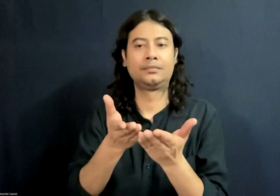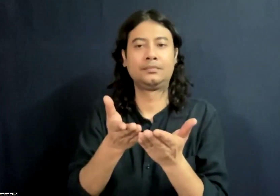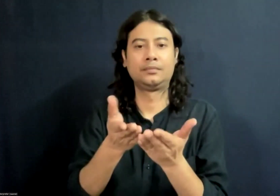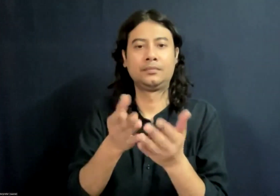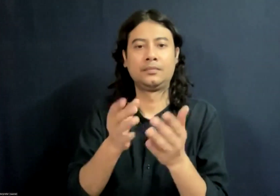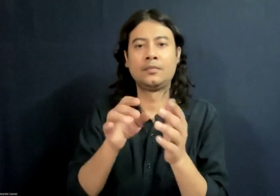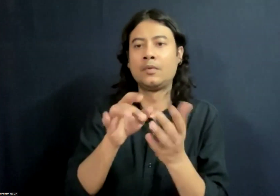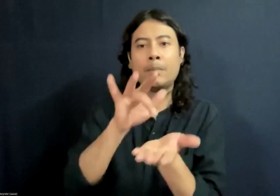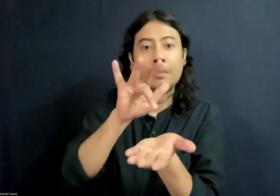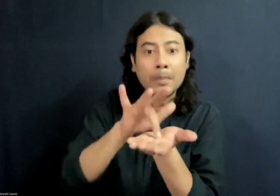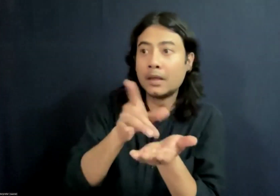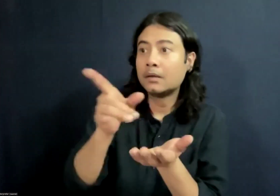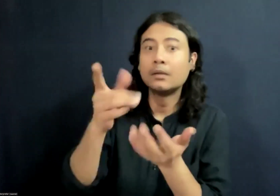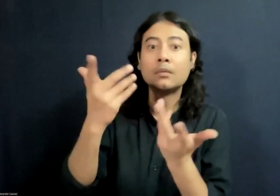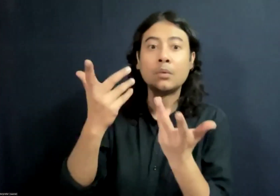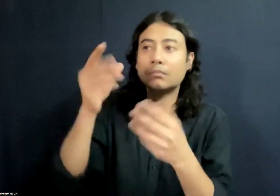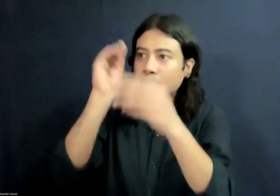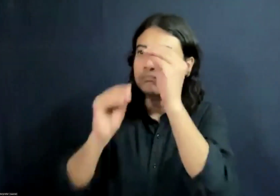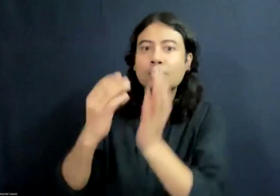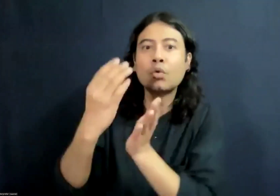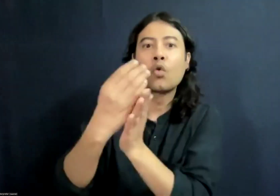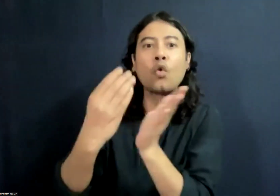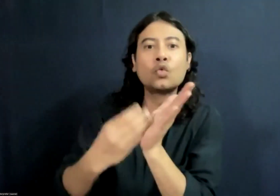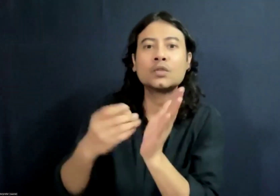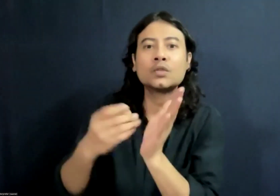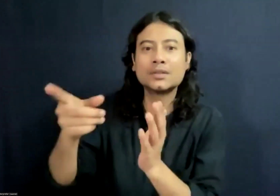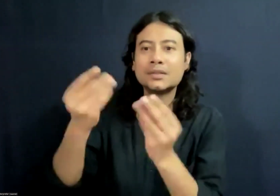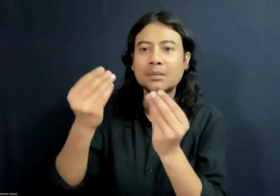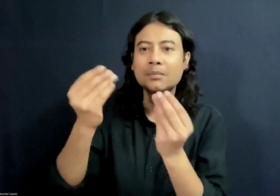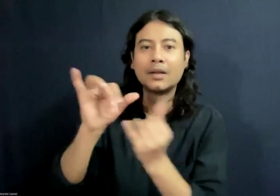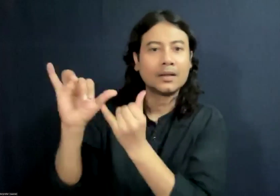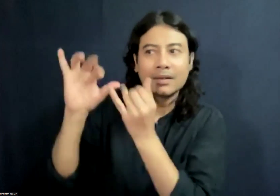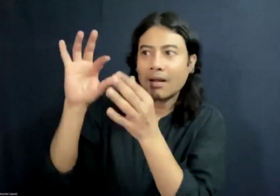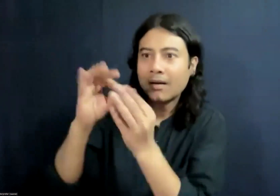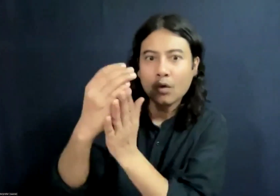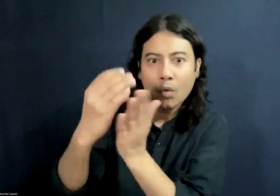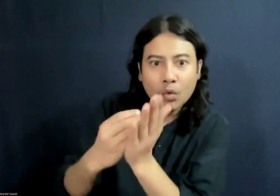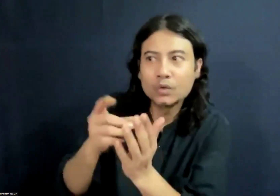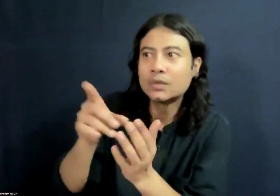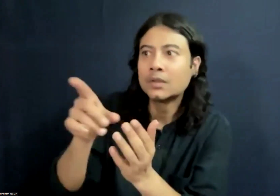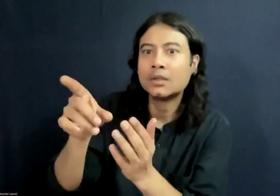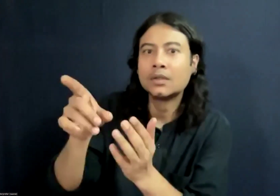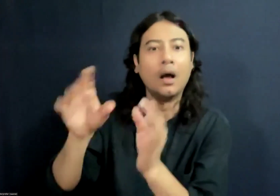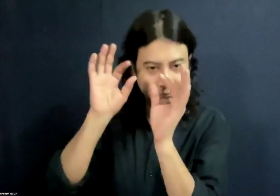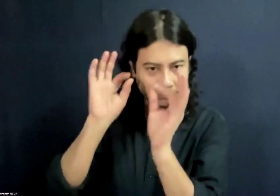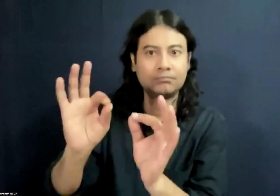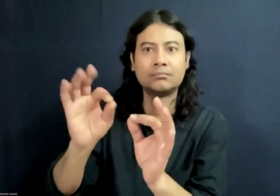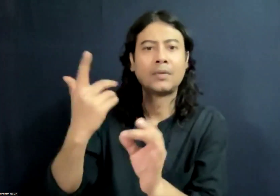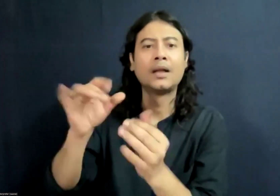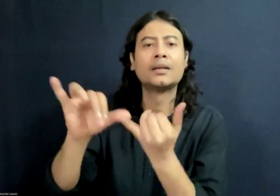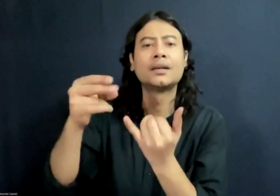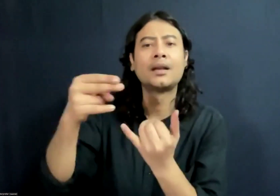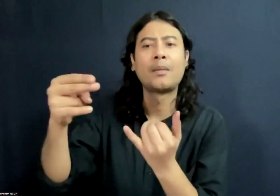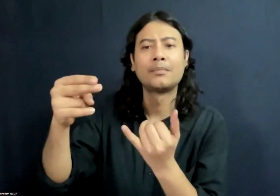Lord, there if you give charity, that is what is recommended in the scriptures.